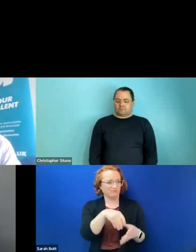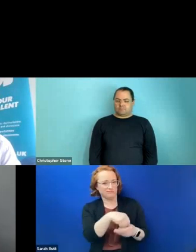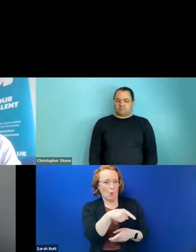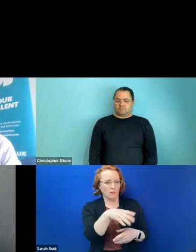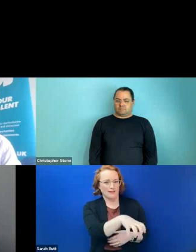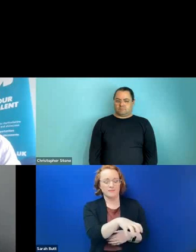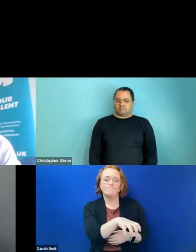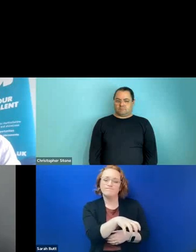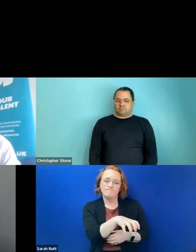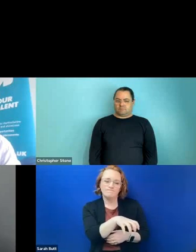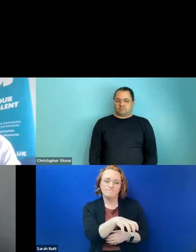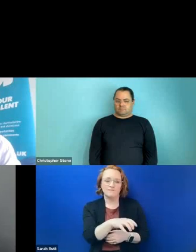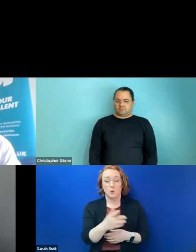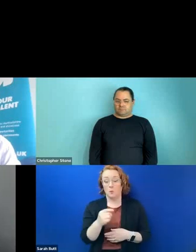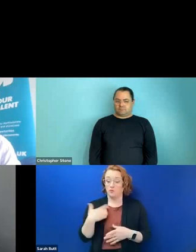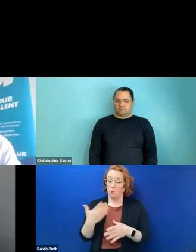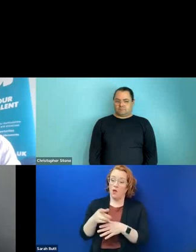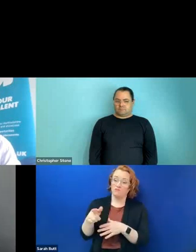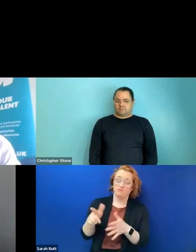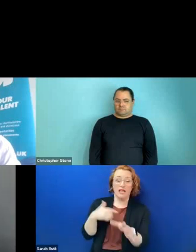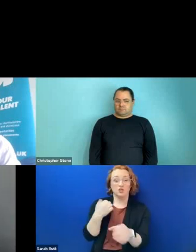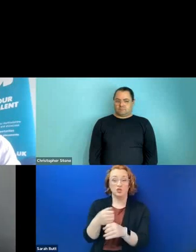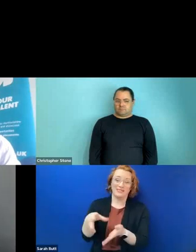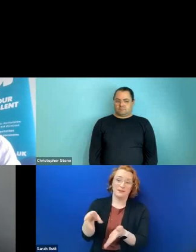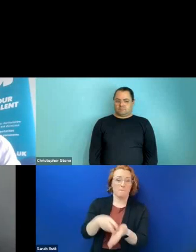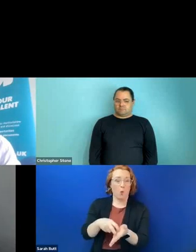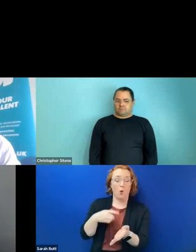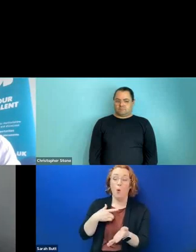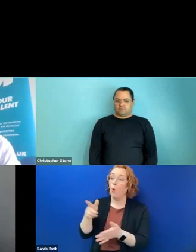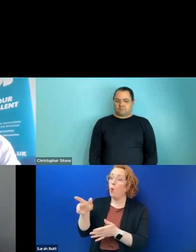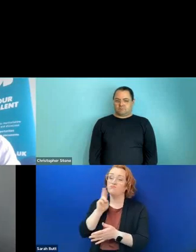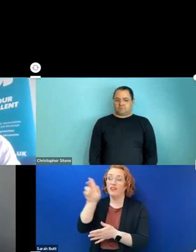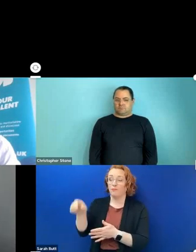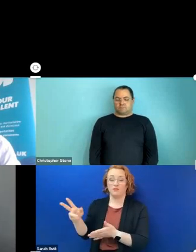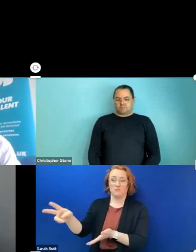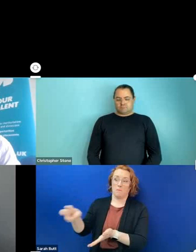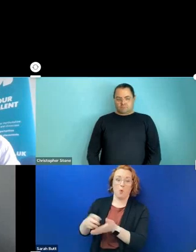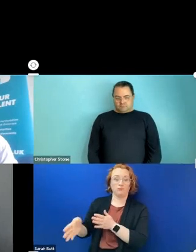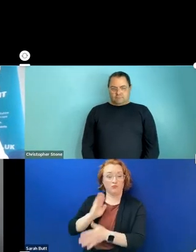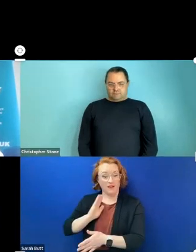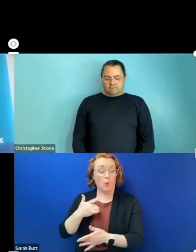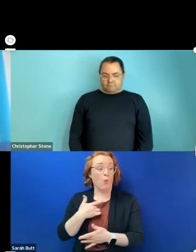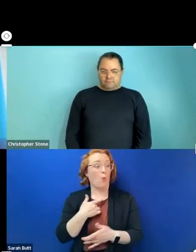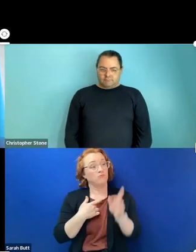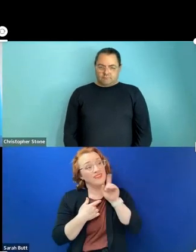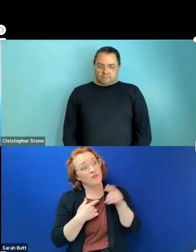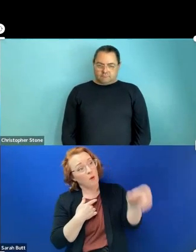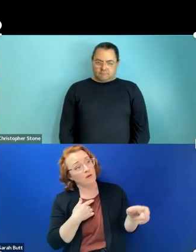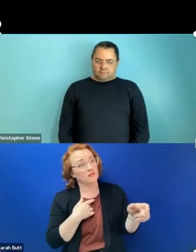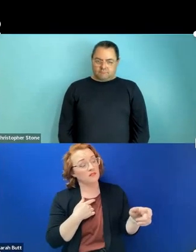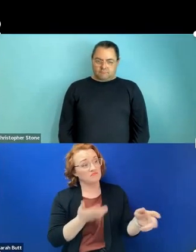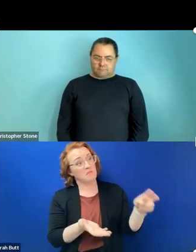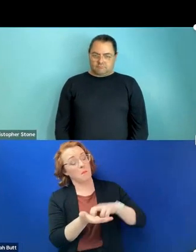settings. So we might work for an agency, or we might be booked directly by a deaf person or by a hearing person.